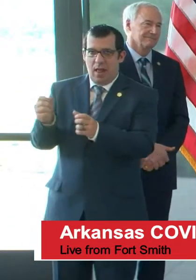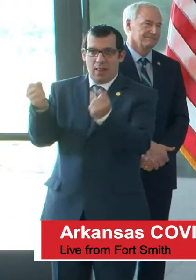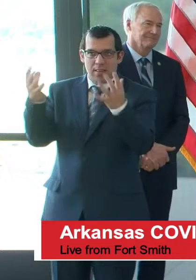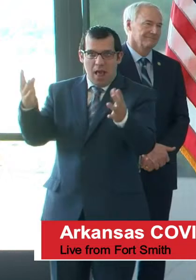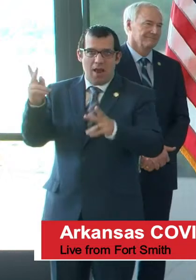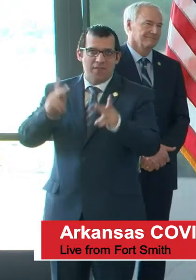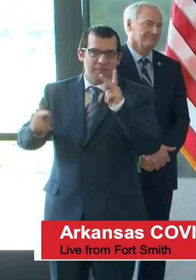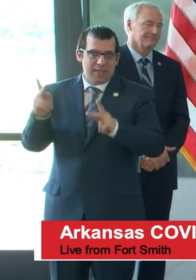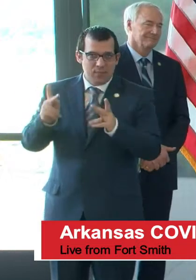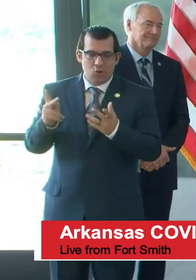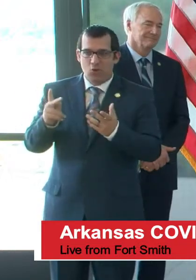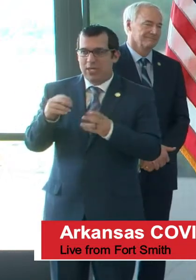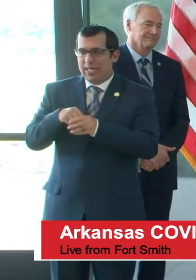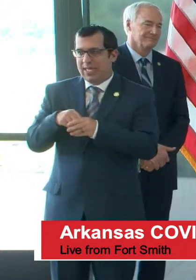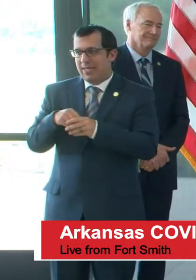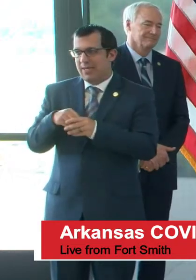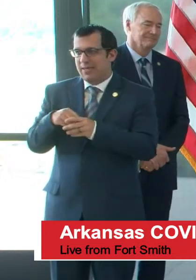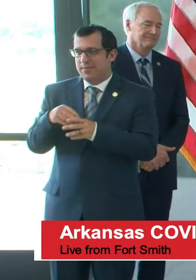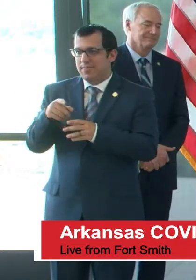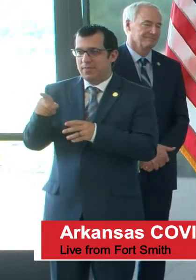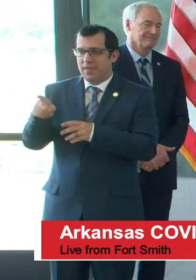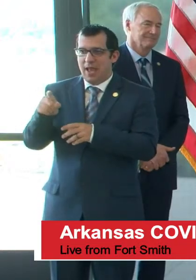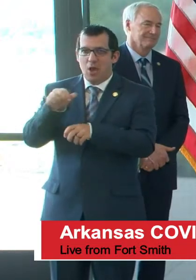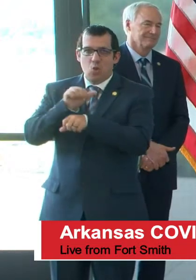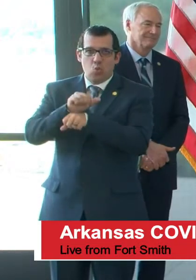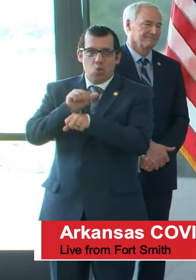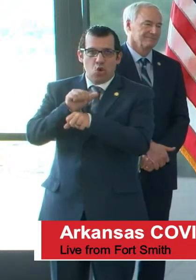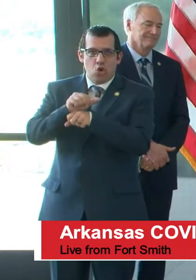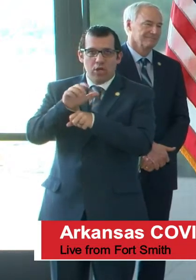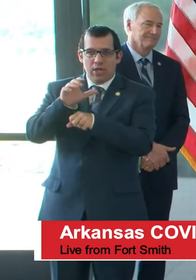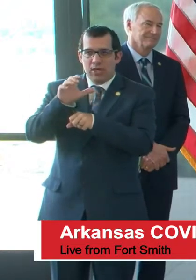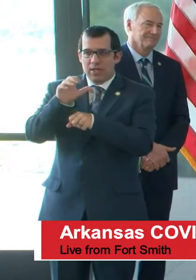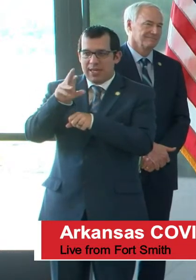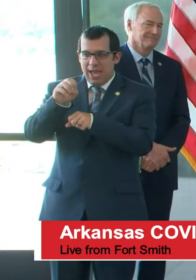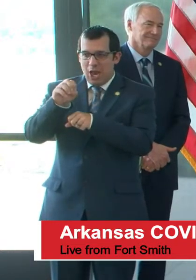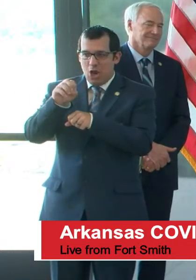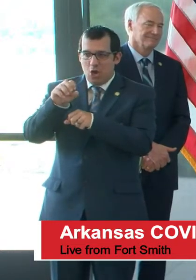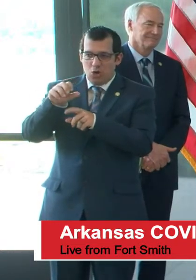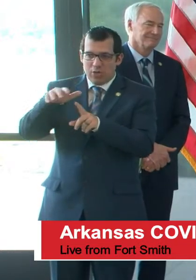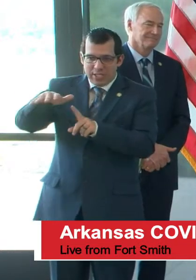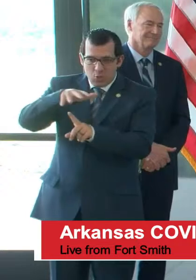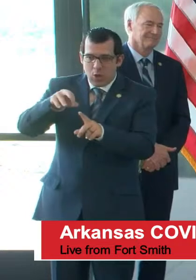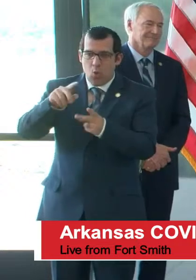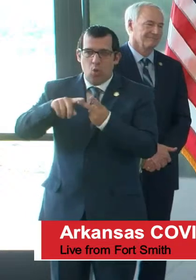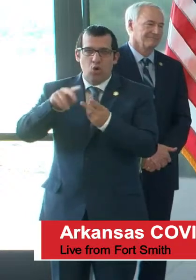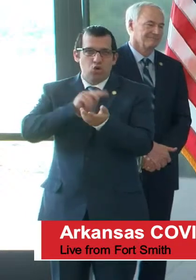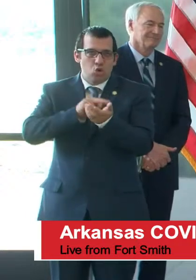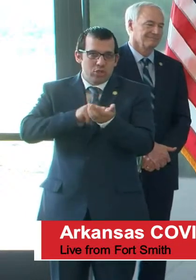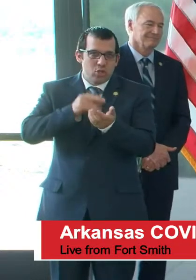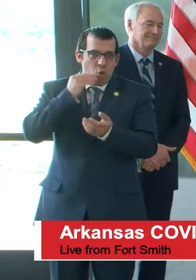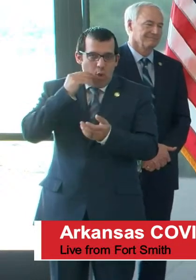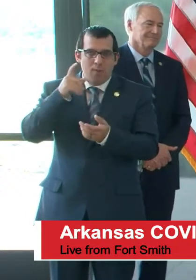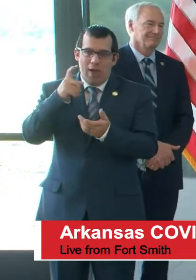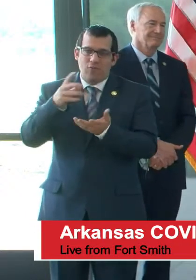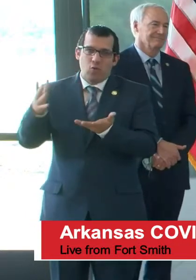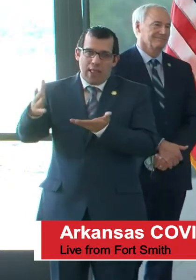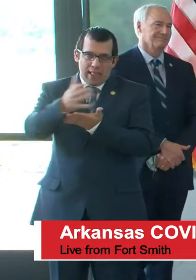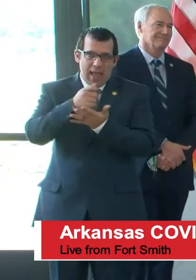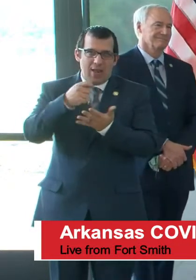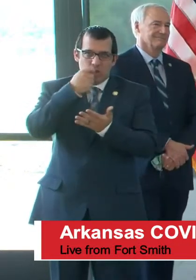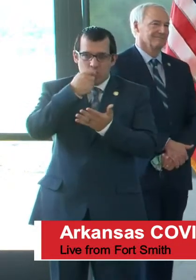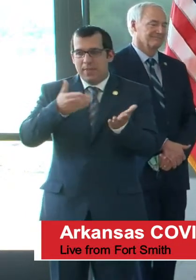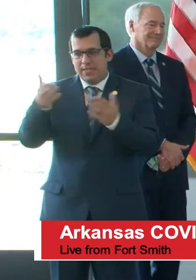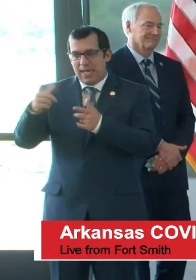bunch of people, say in a work care setting or in a nursing home. You need to collect the swabs and take them to a